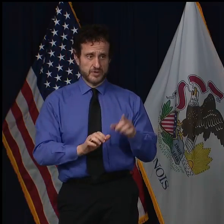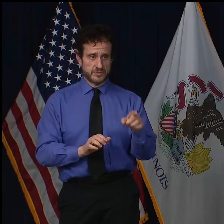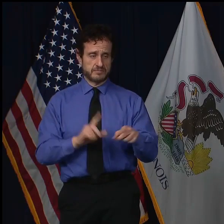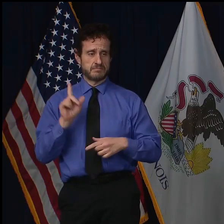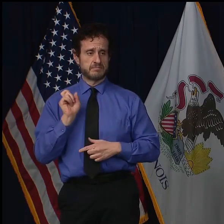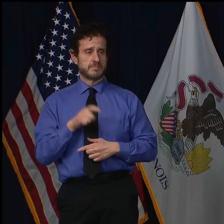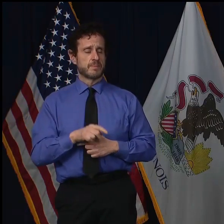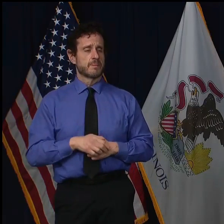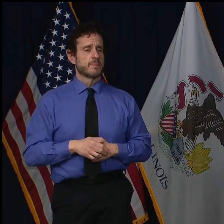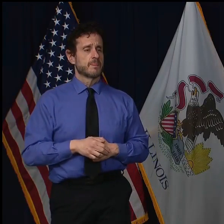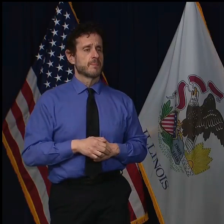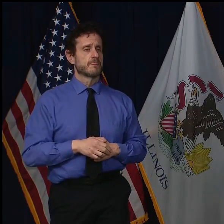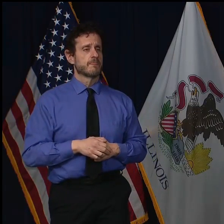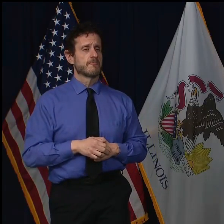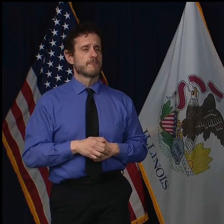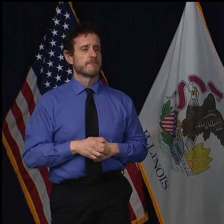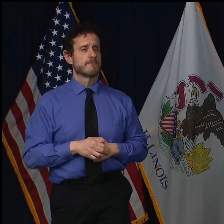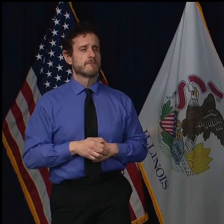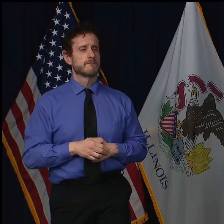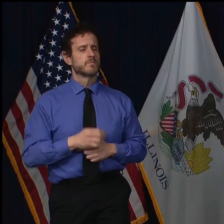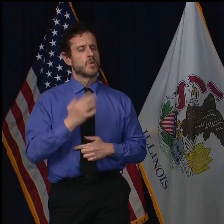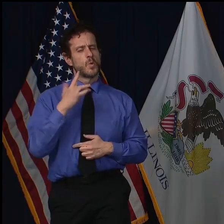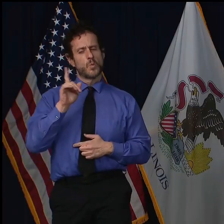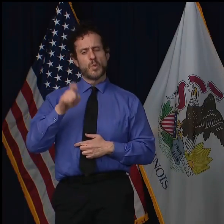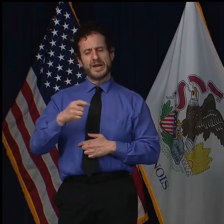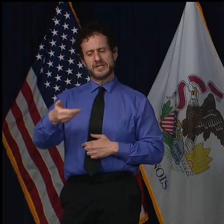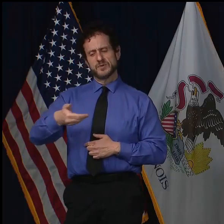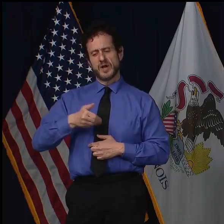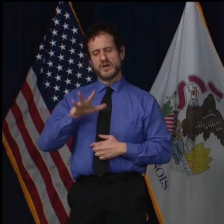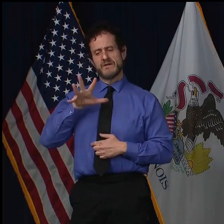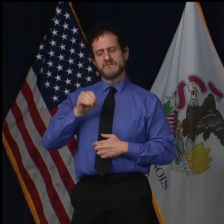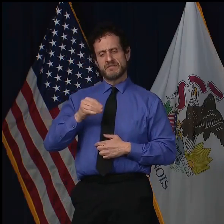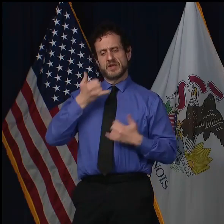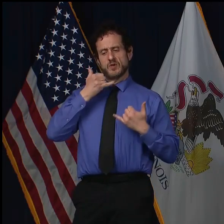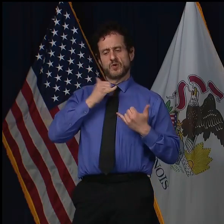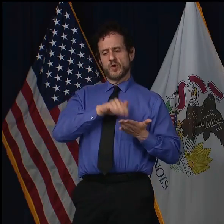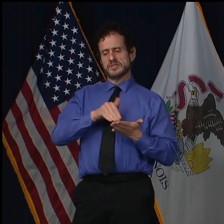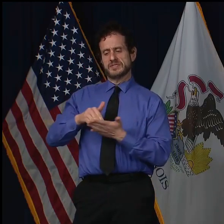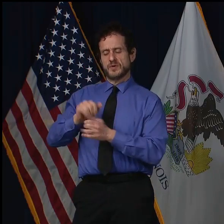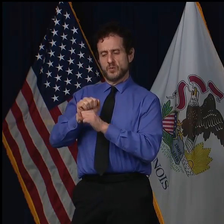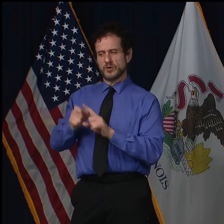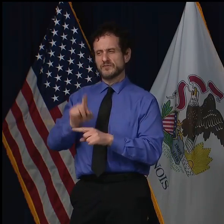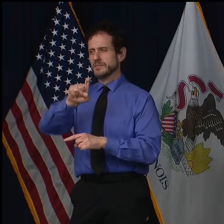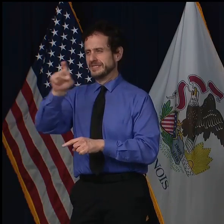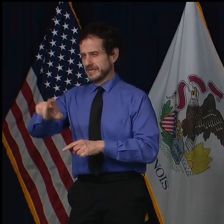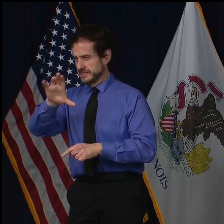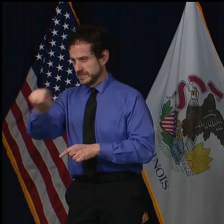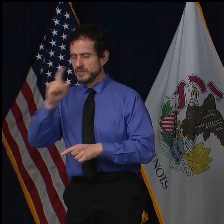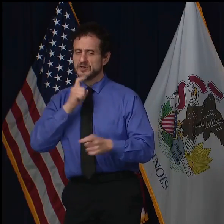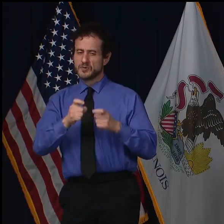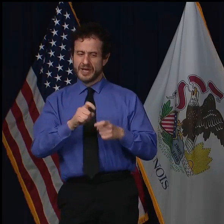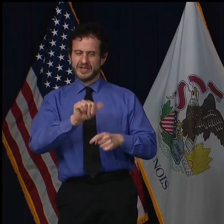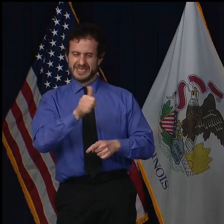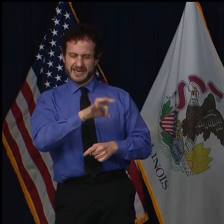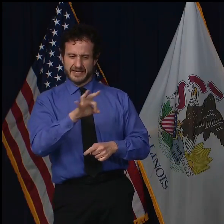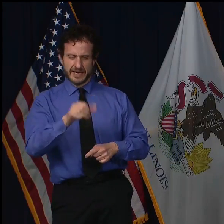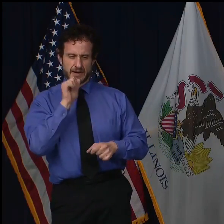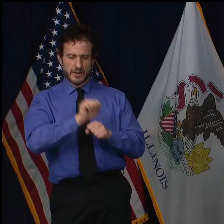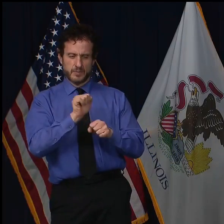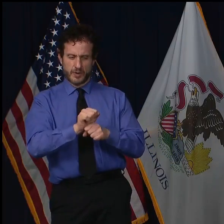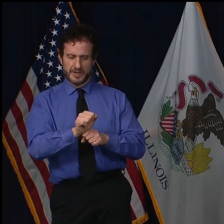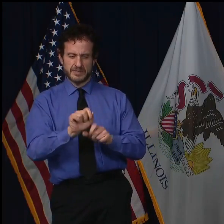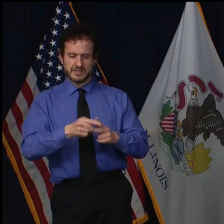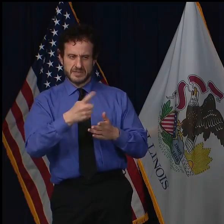Kozlov, CBS 2. Why was it necessary to hire 50 call center workers from a Texas company to handle 1099 unemployment claims beginning